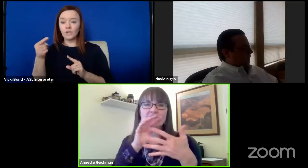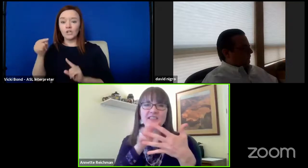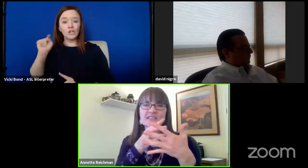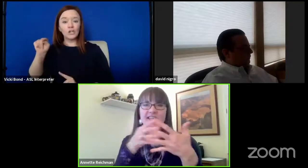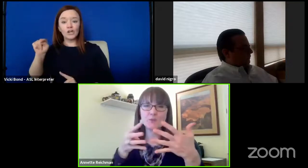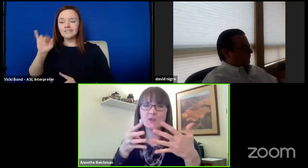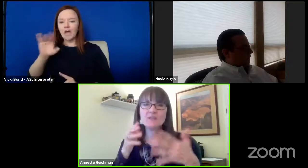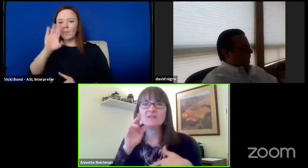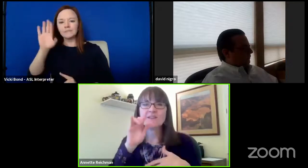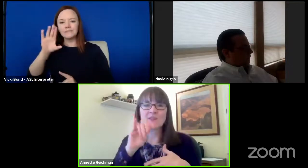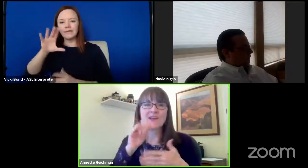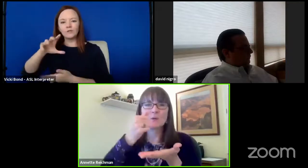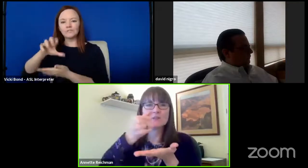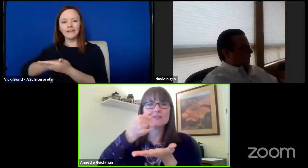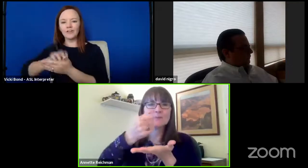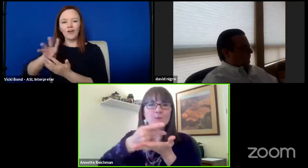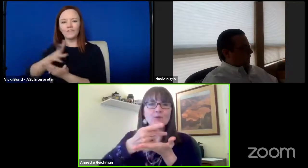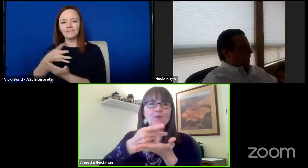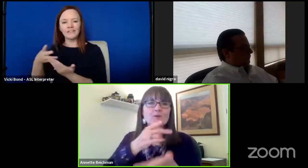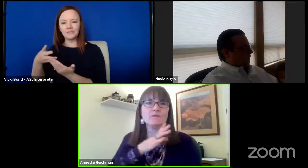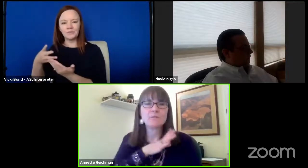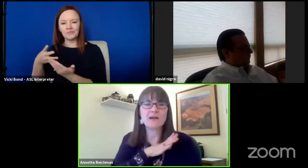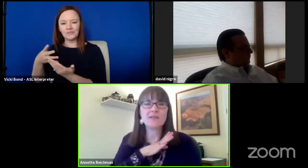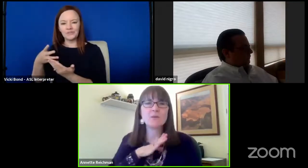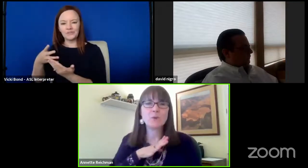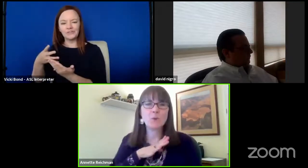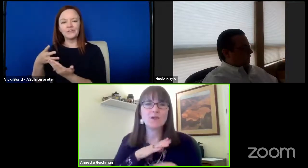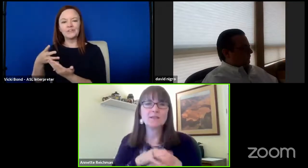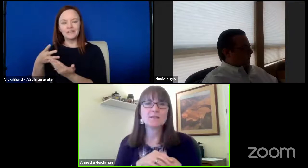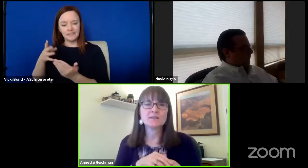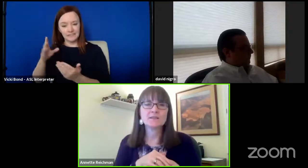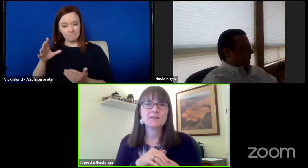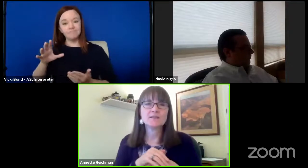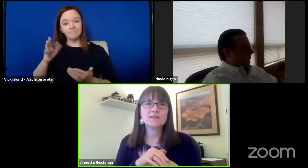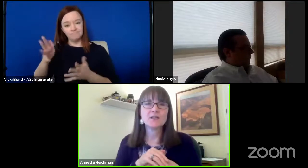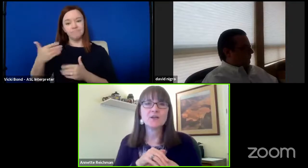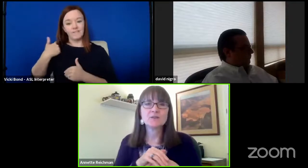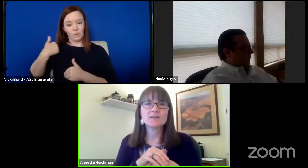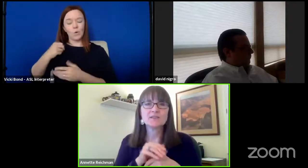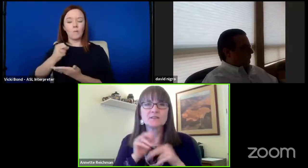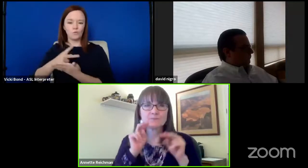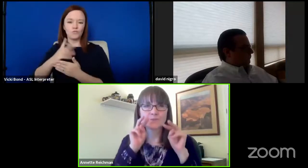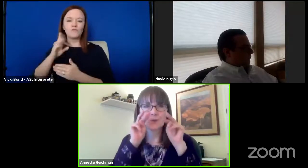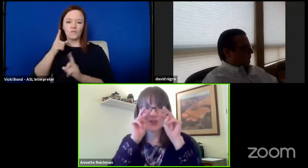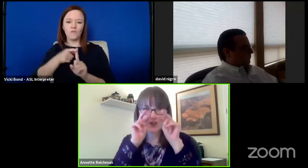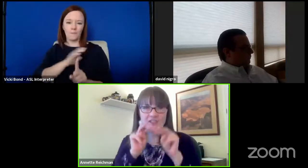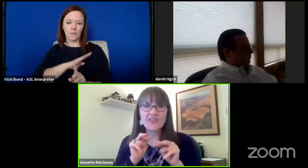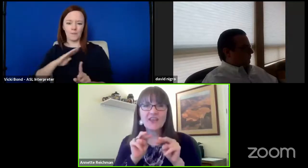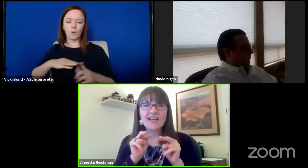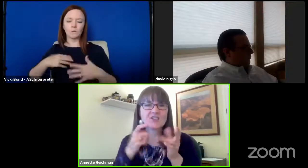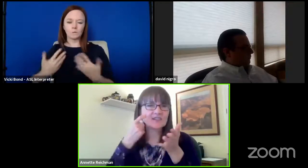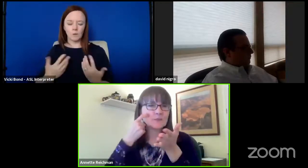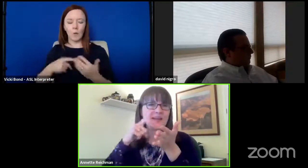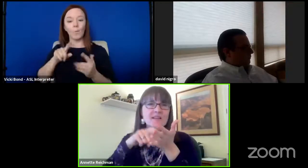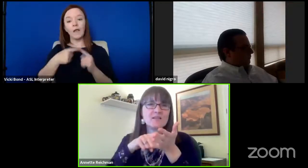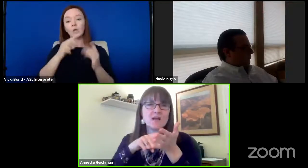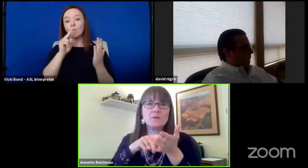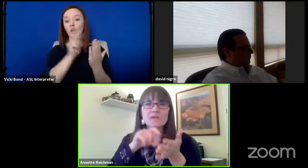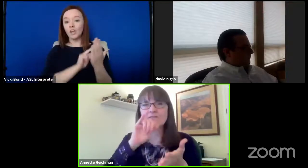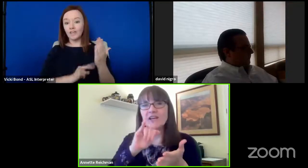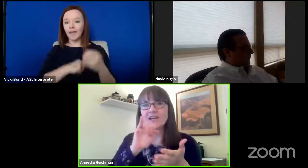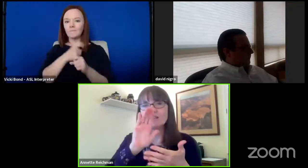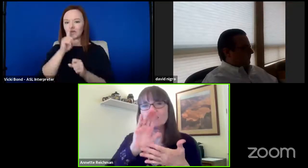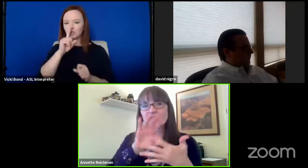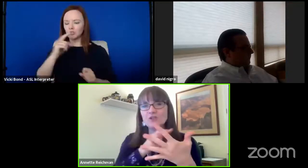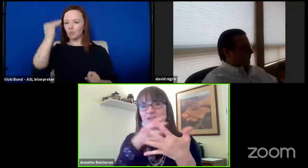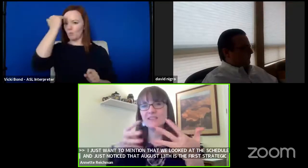taken off the schedule. That was approved by the board. So just when you look at that, just make